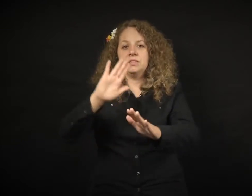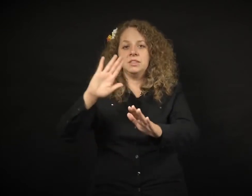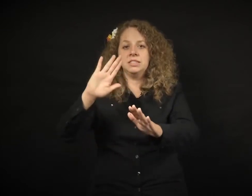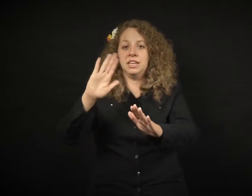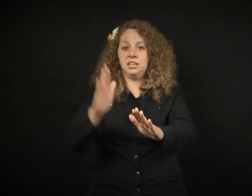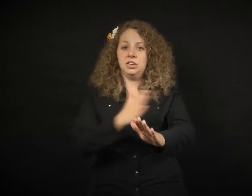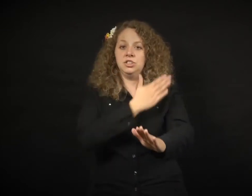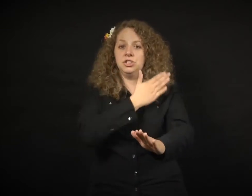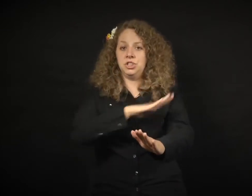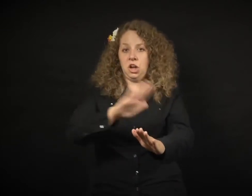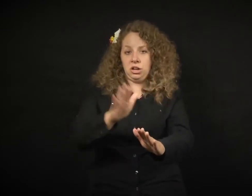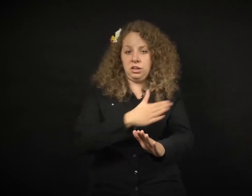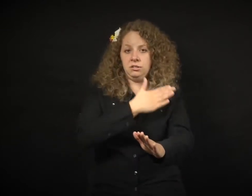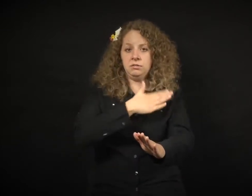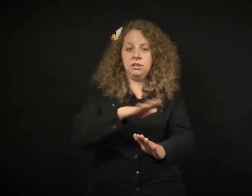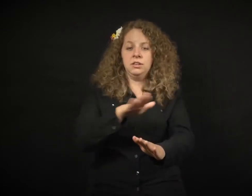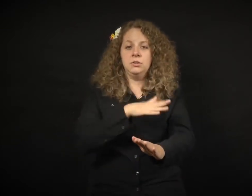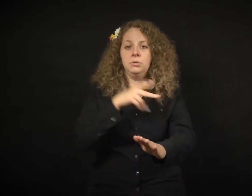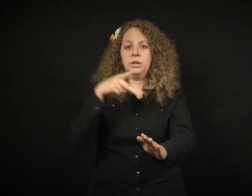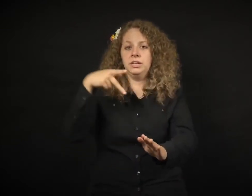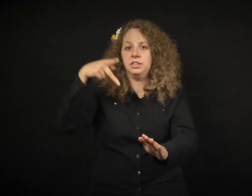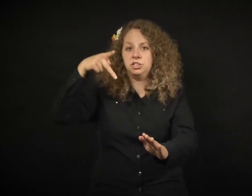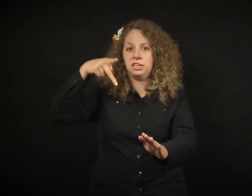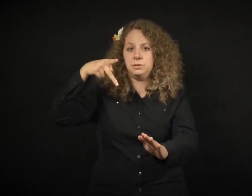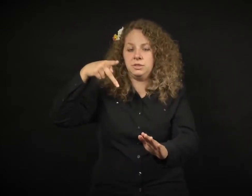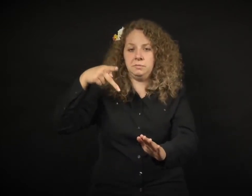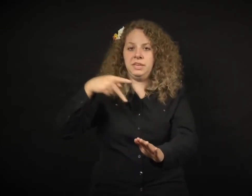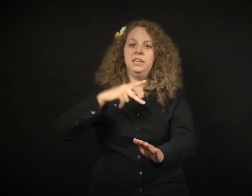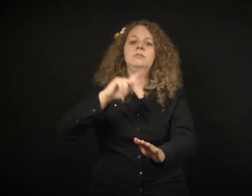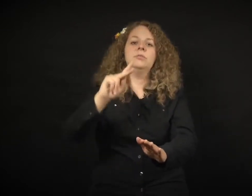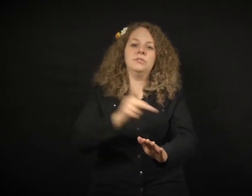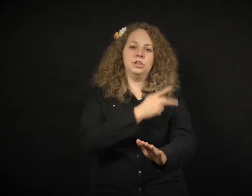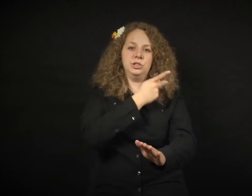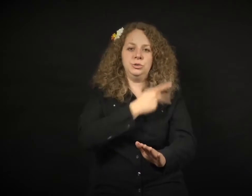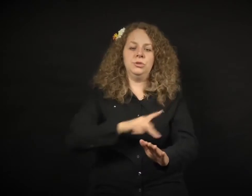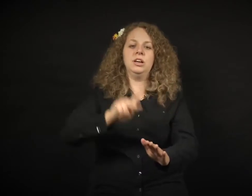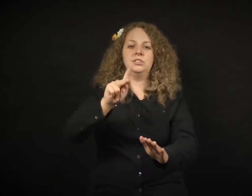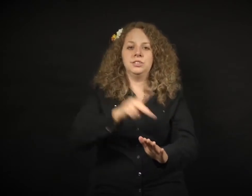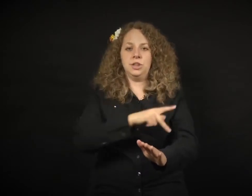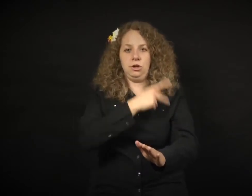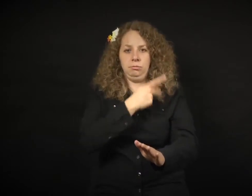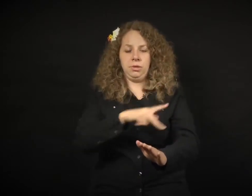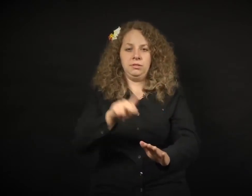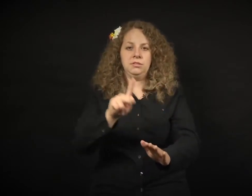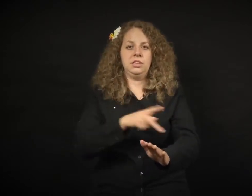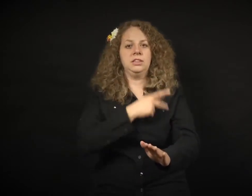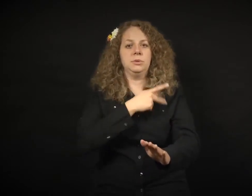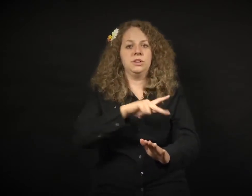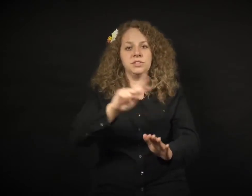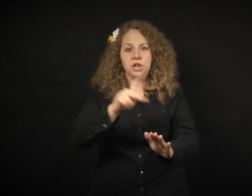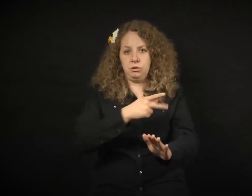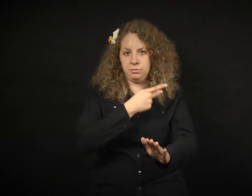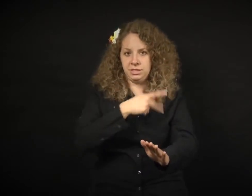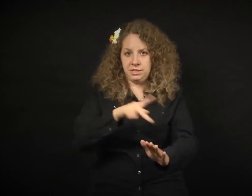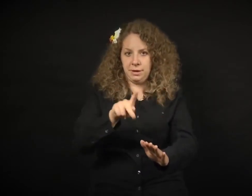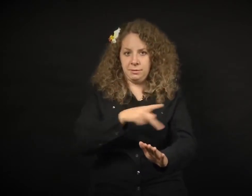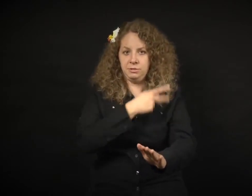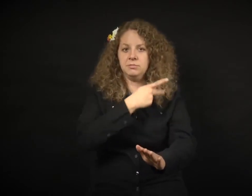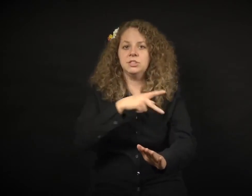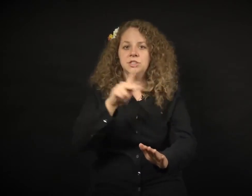The sign song, when initialized with a P, refers to a psalm, like the book of Psalms in the Bible.